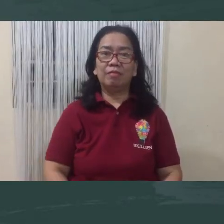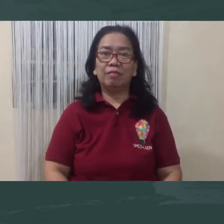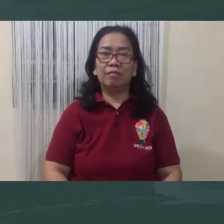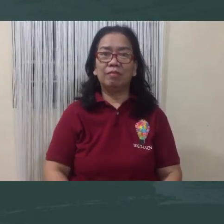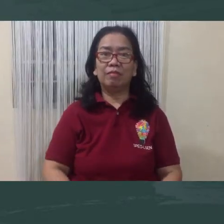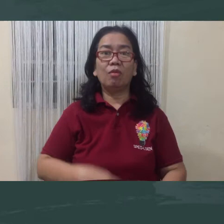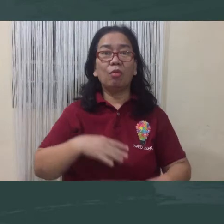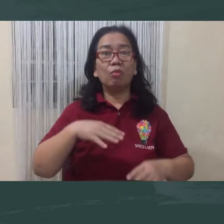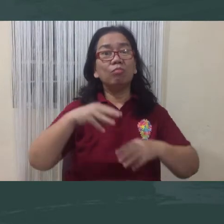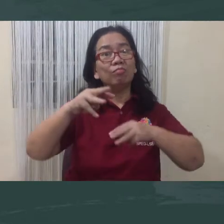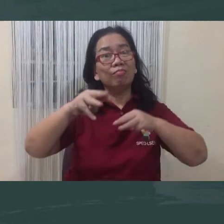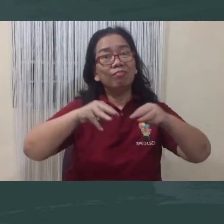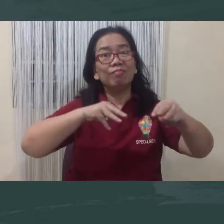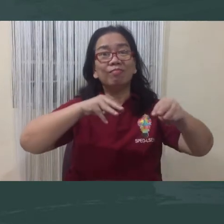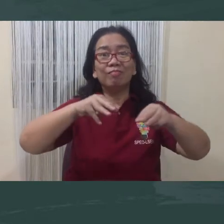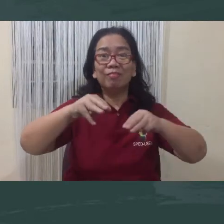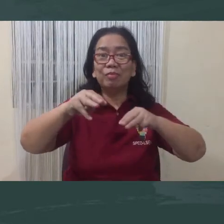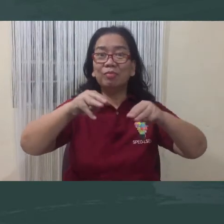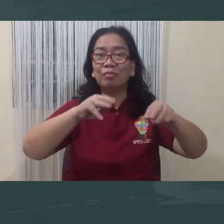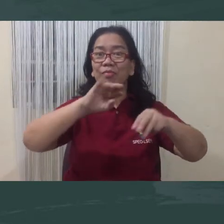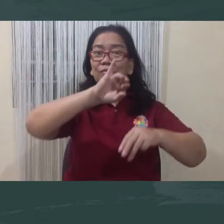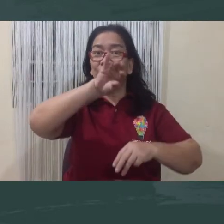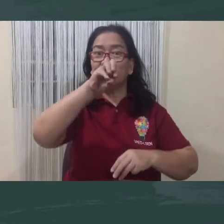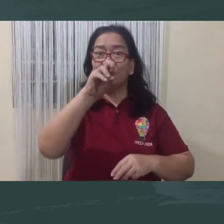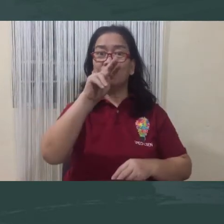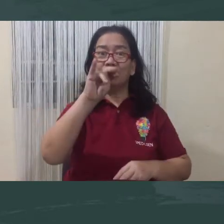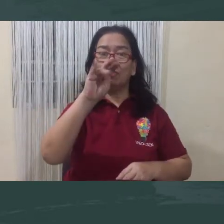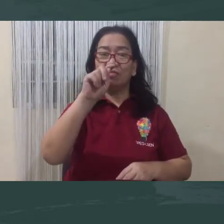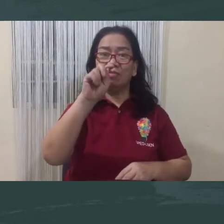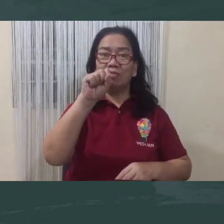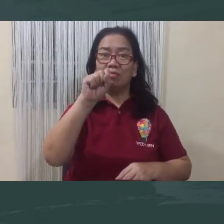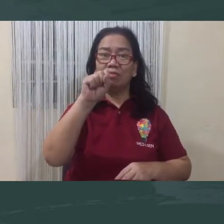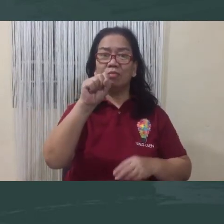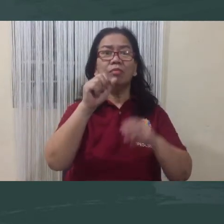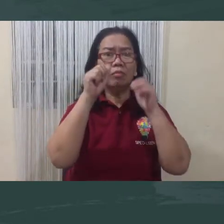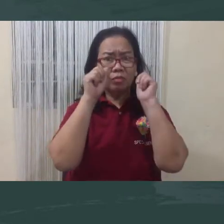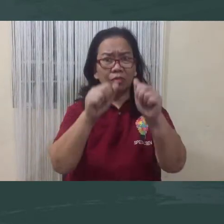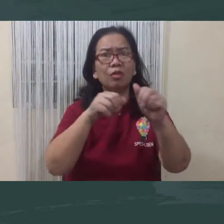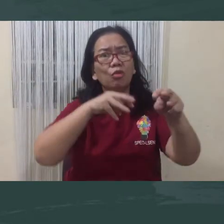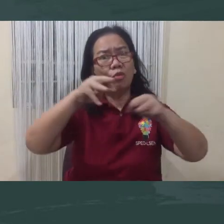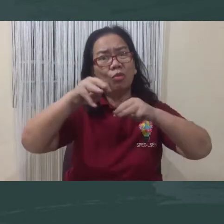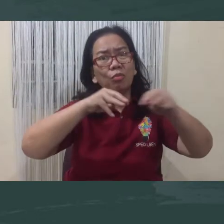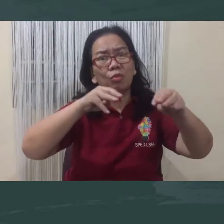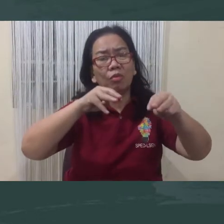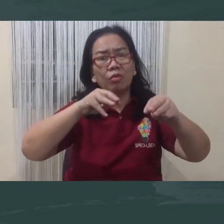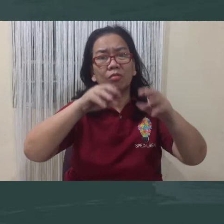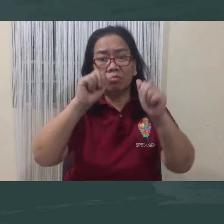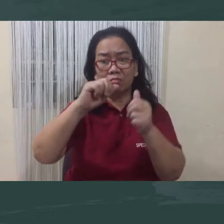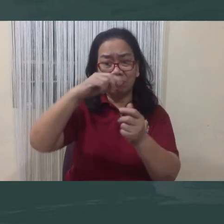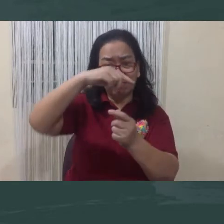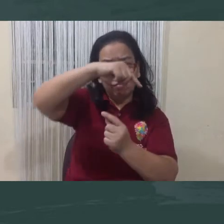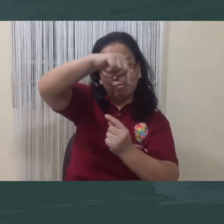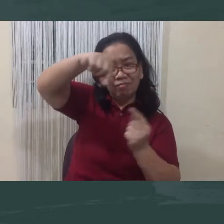Movable joints allow various movements, like twisting and turning.